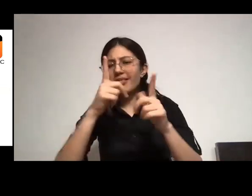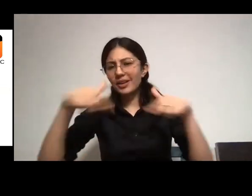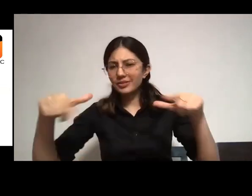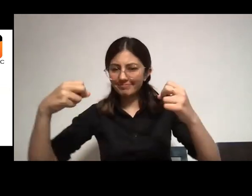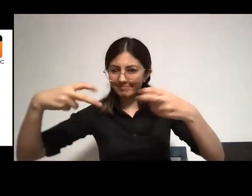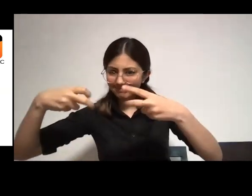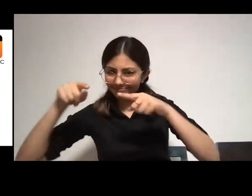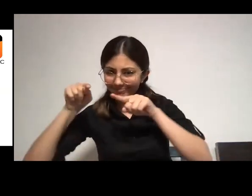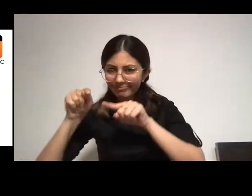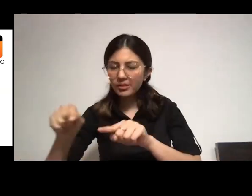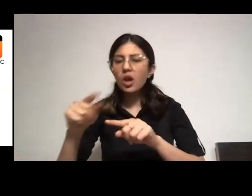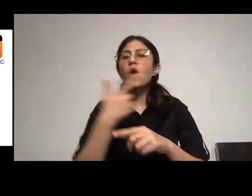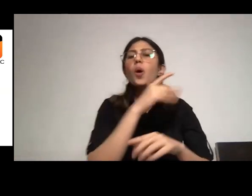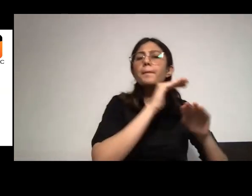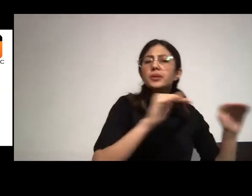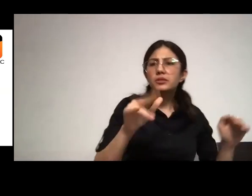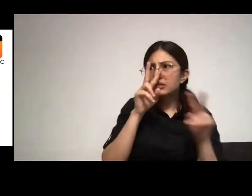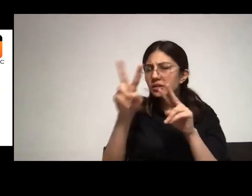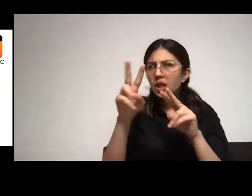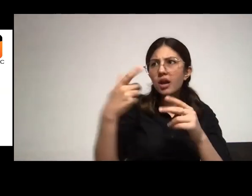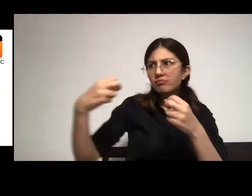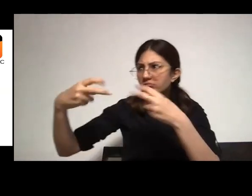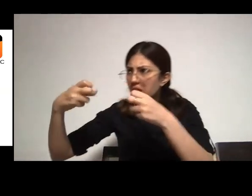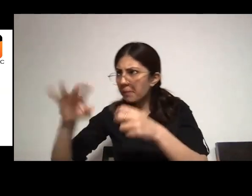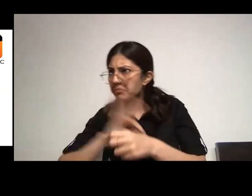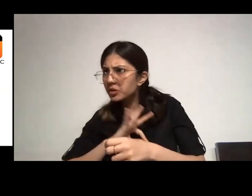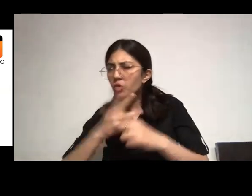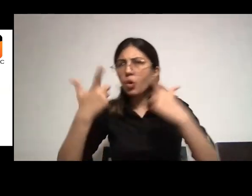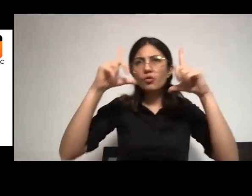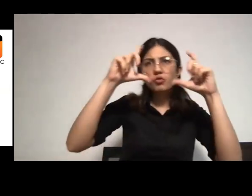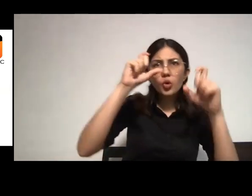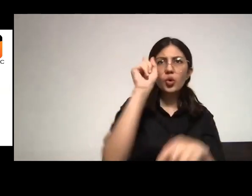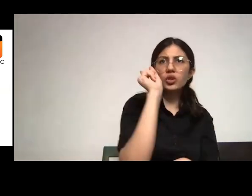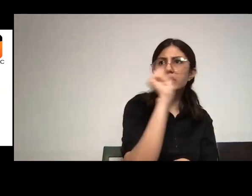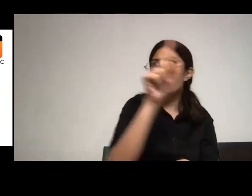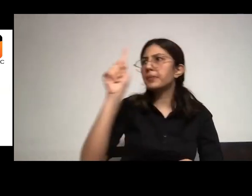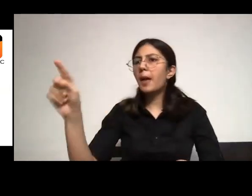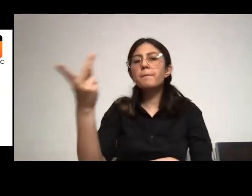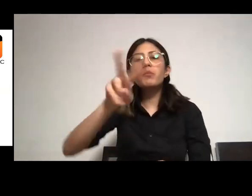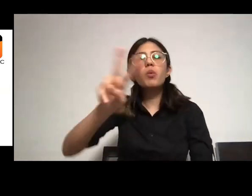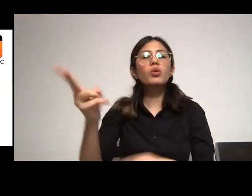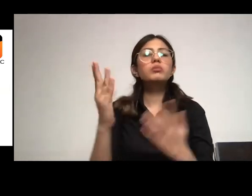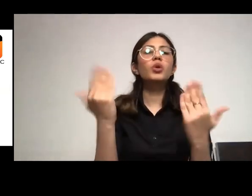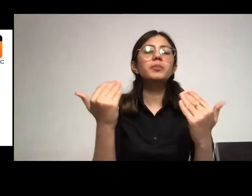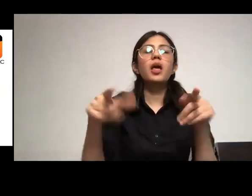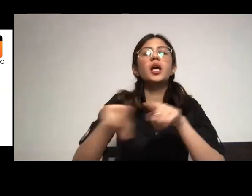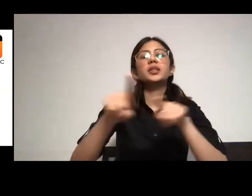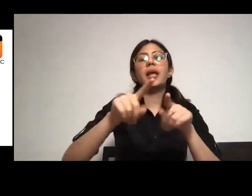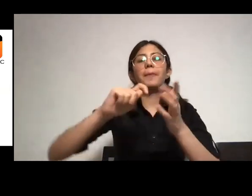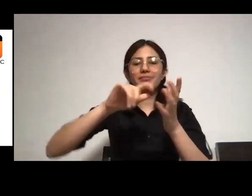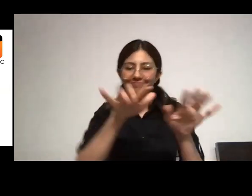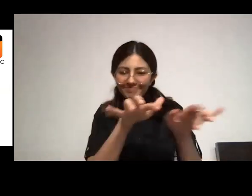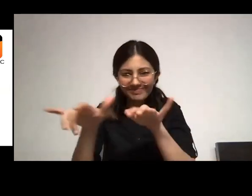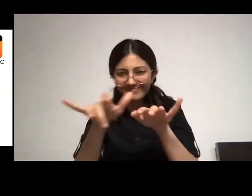can use either text or pictures to communicate. So as they tap different words, it's like an online keyboard where they tap the